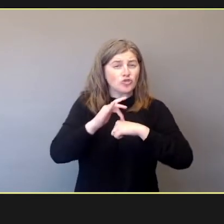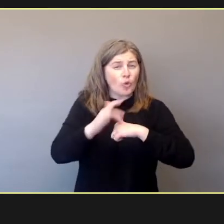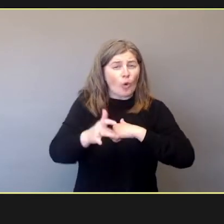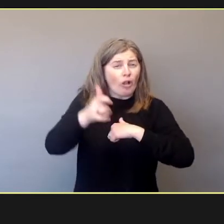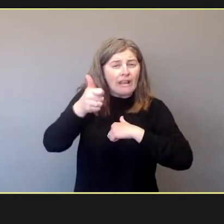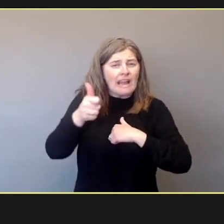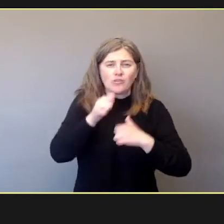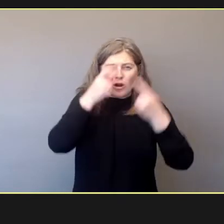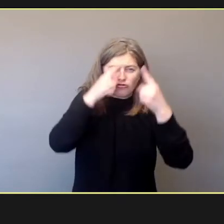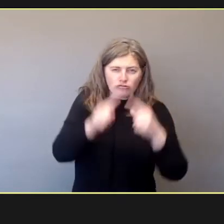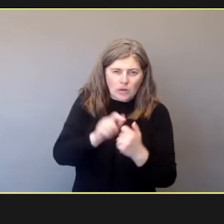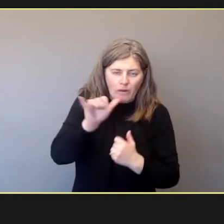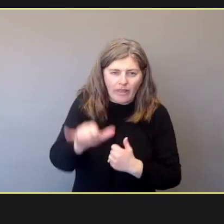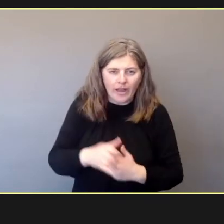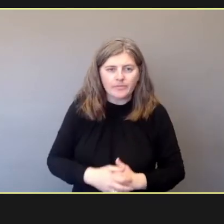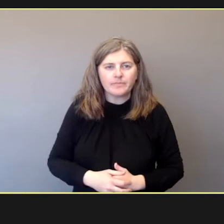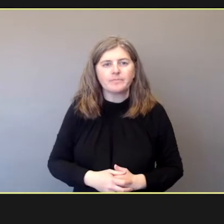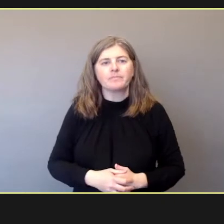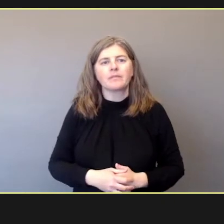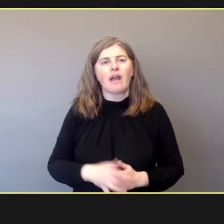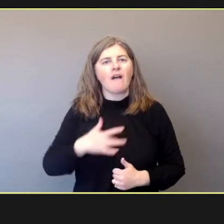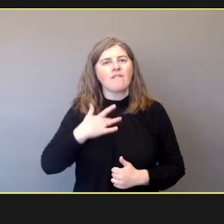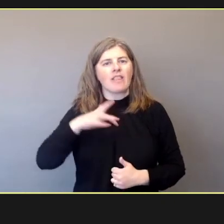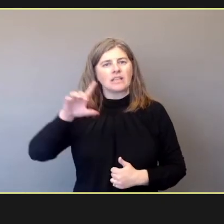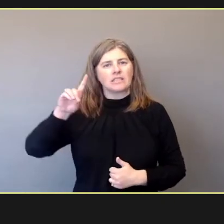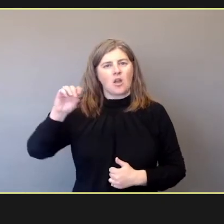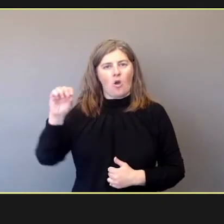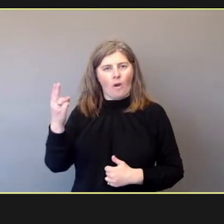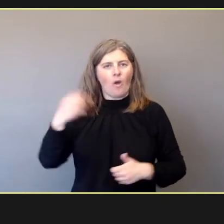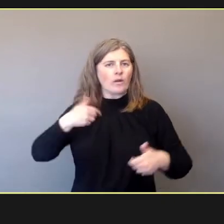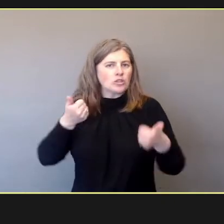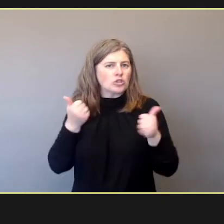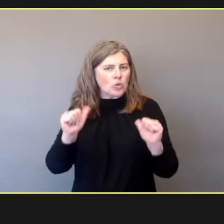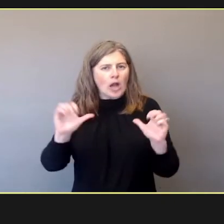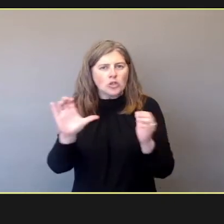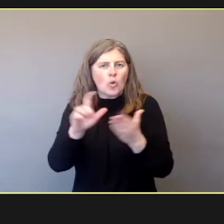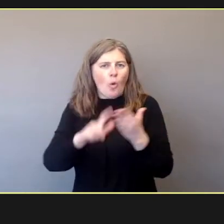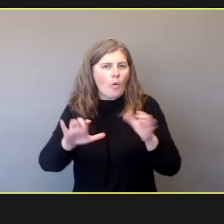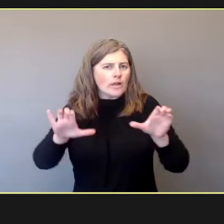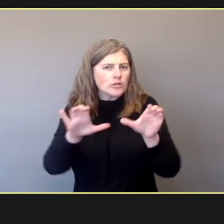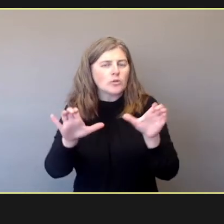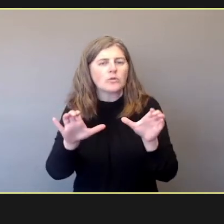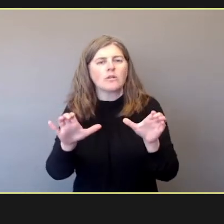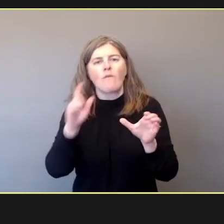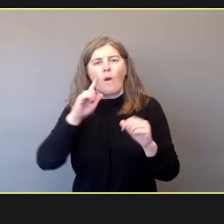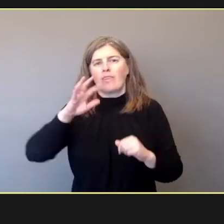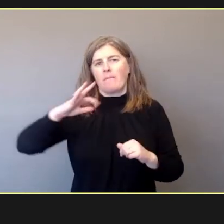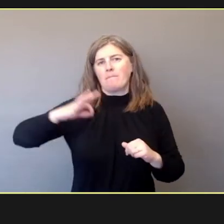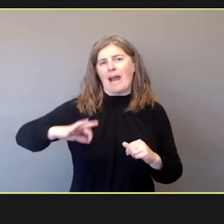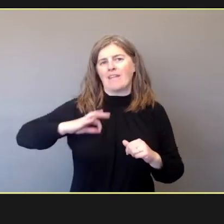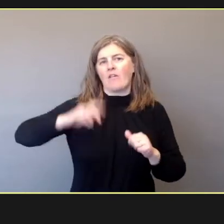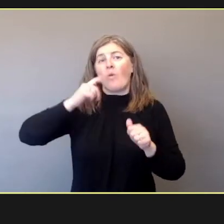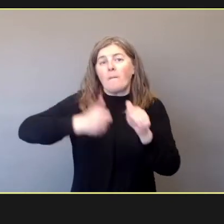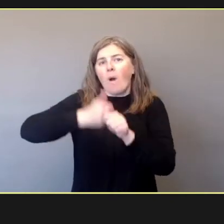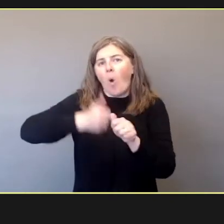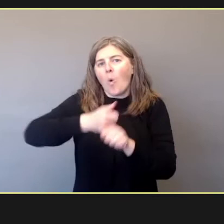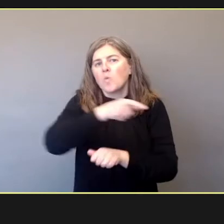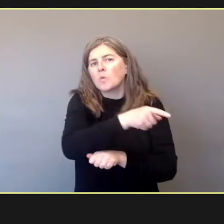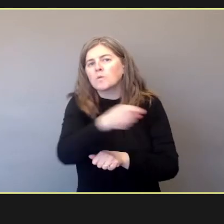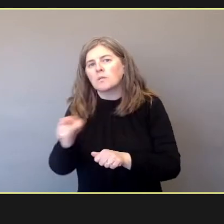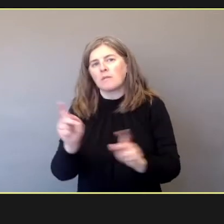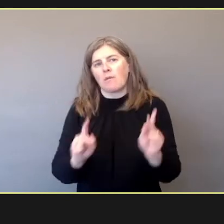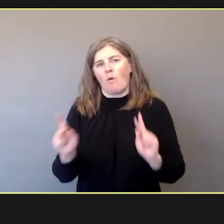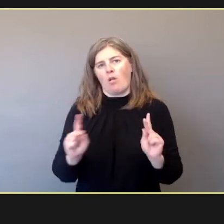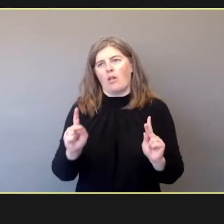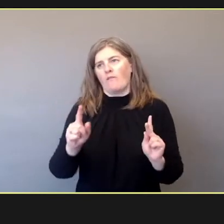don't agree with that. I think the Department of Health attempts to do what we do for the benefit of the most people at